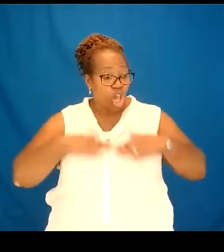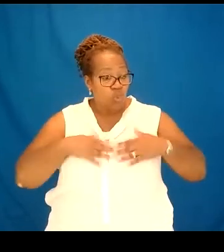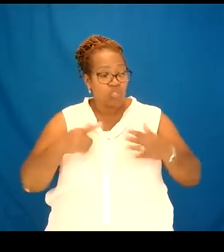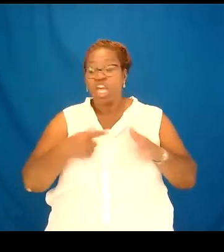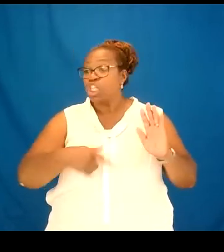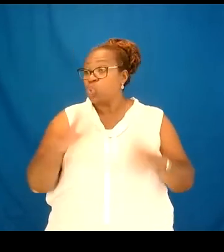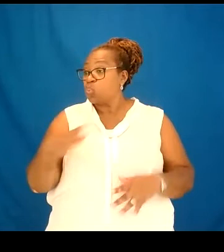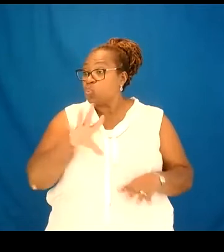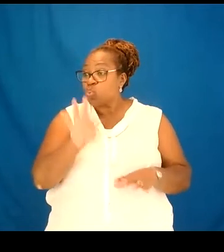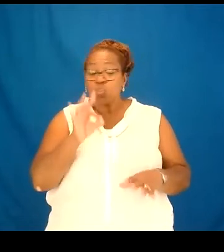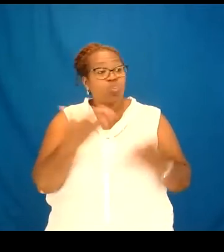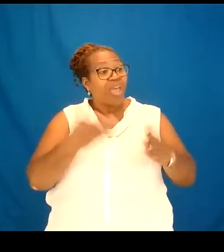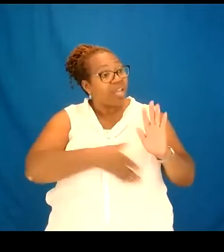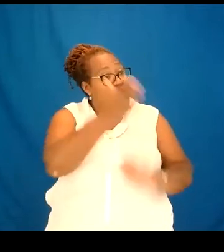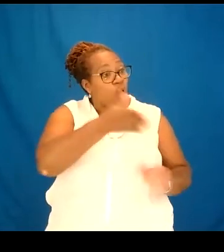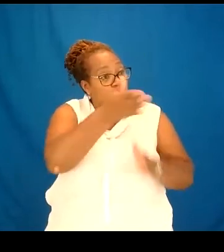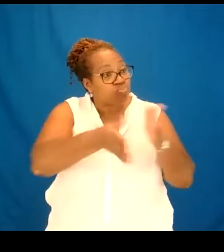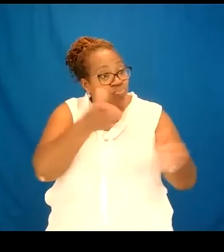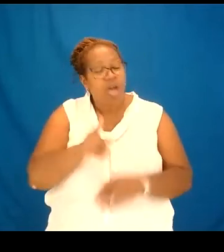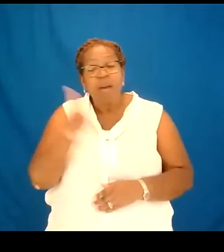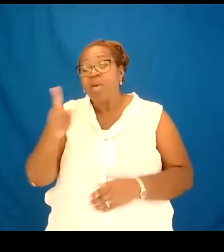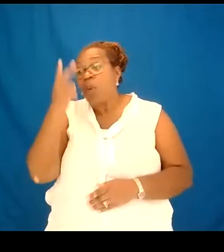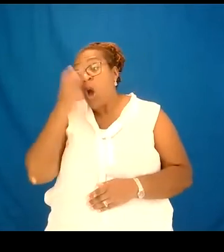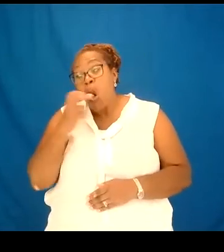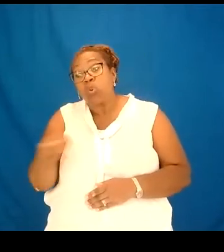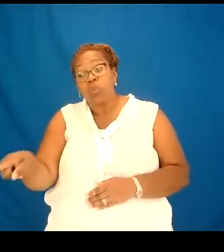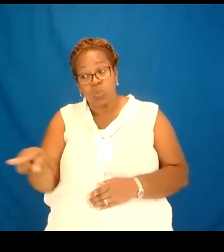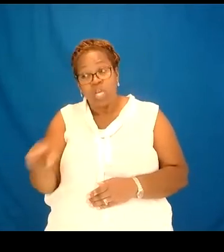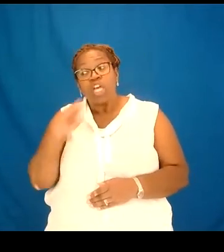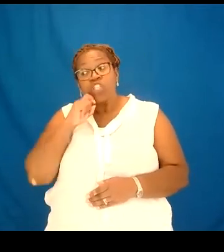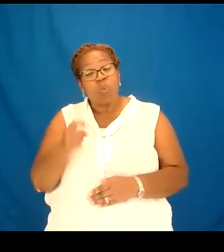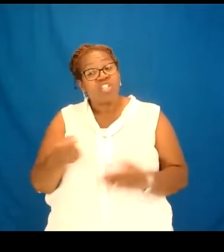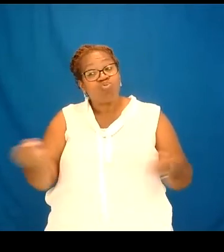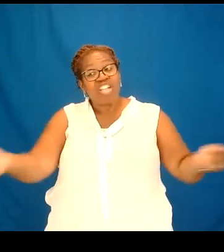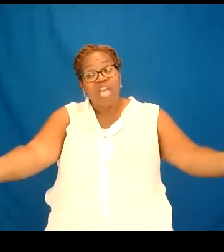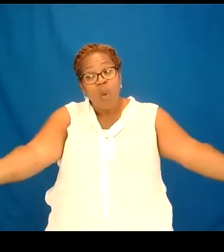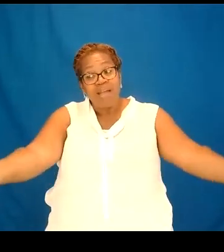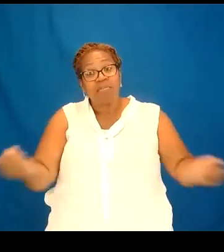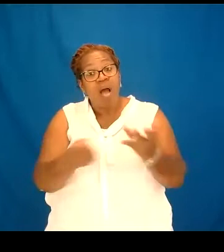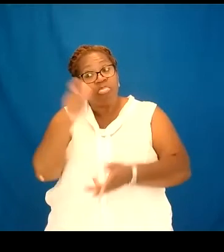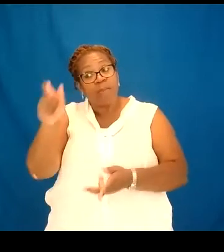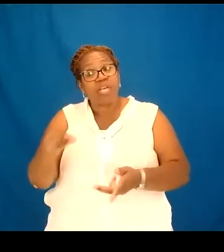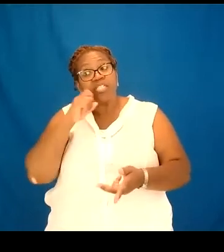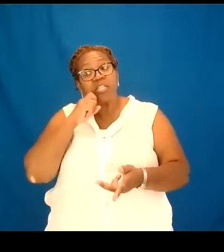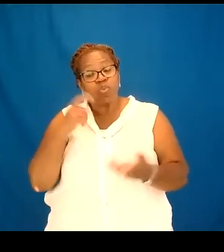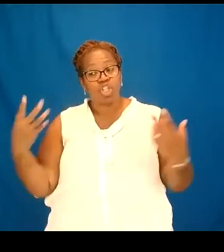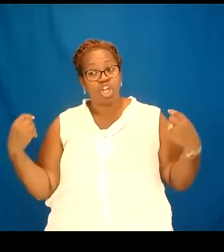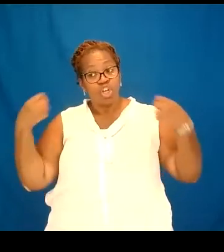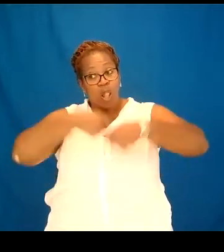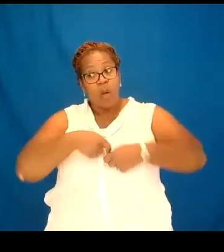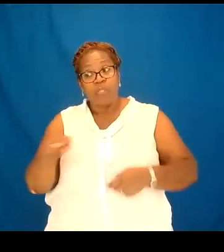wanted. But when you are old, you will stretch out your hands, and someone else will dress you and lead you where you do not want to